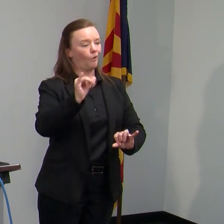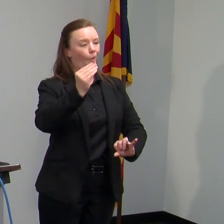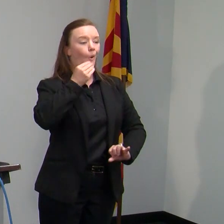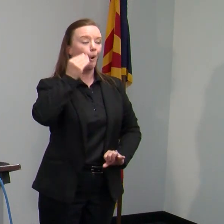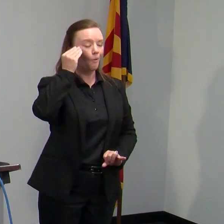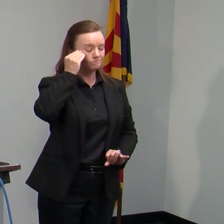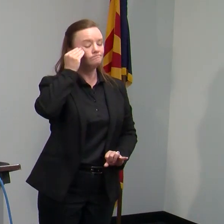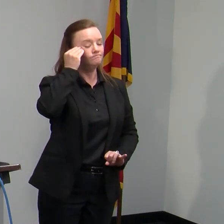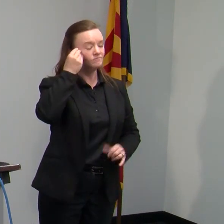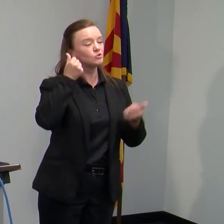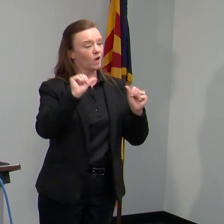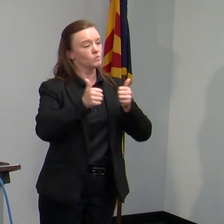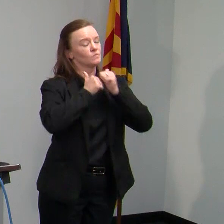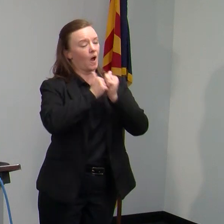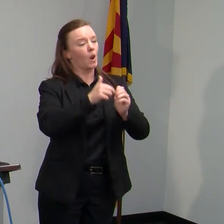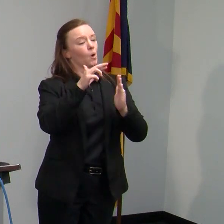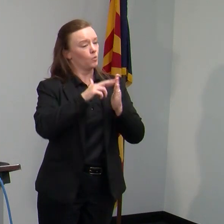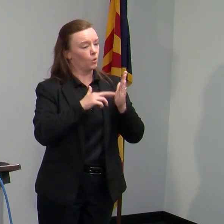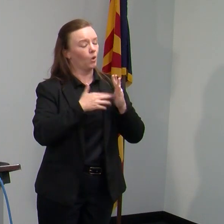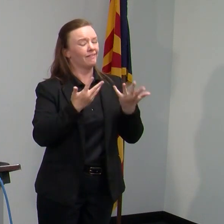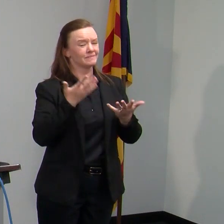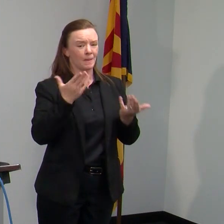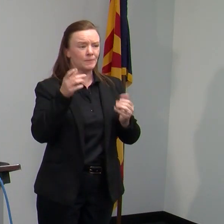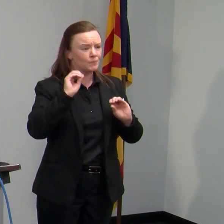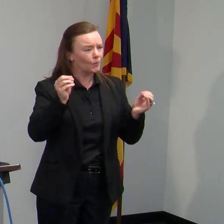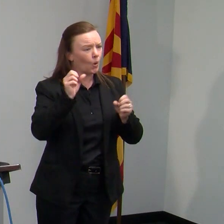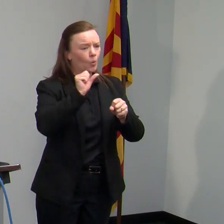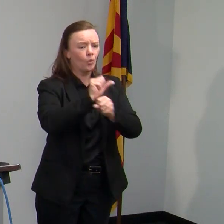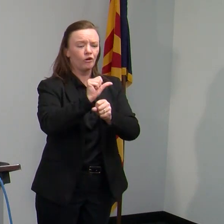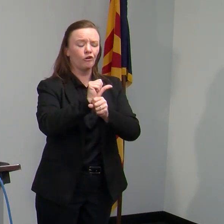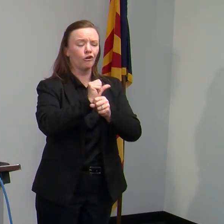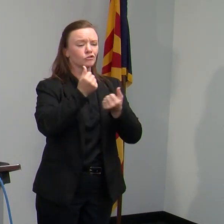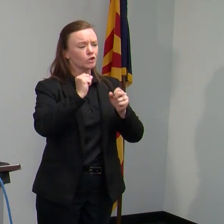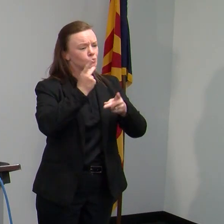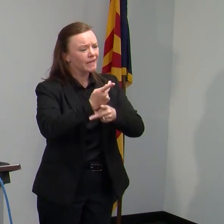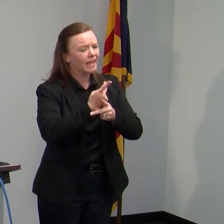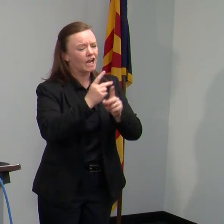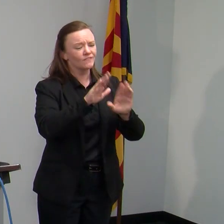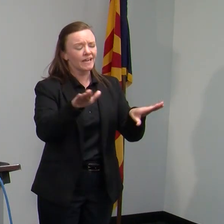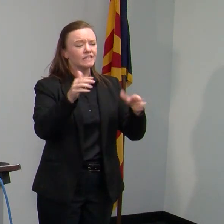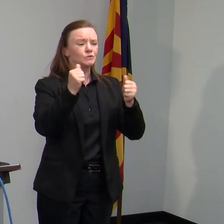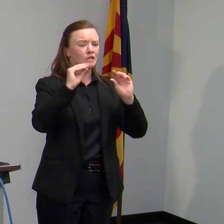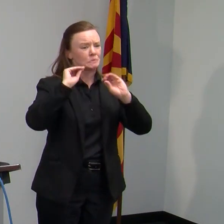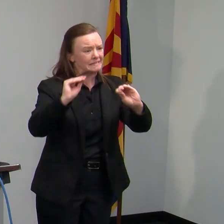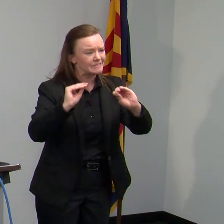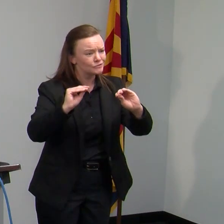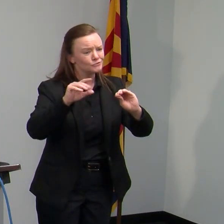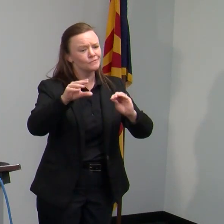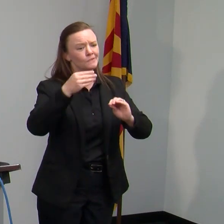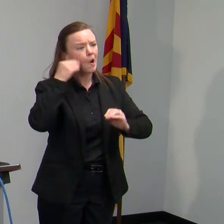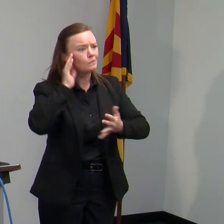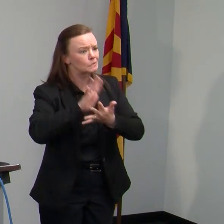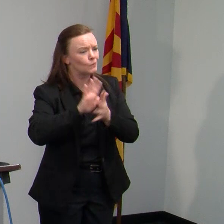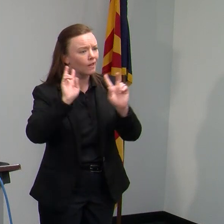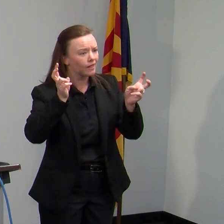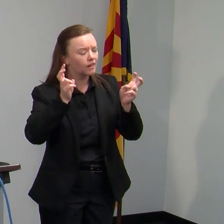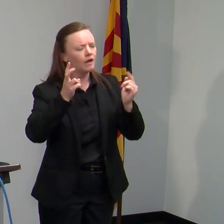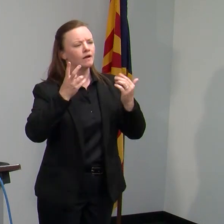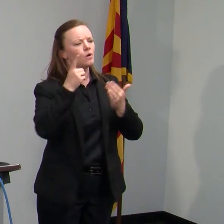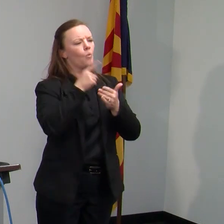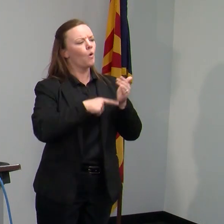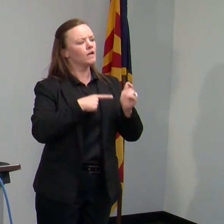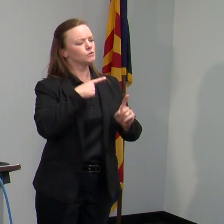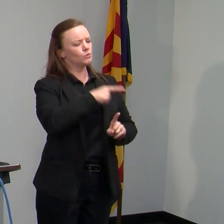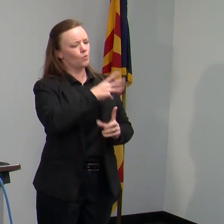rules, also out of work or frustrated to care their kids, trying to teach them their lessons, what is the takeaway that you want them